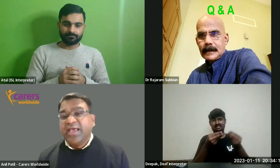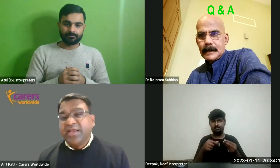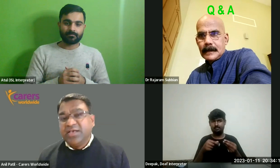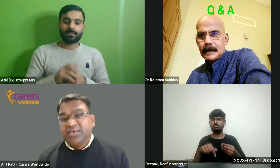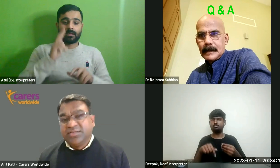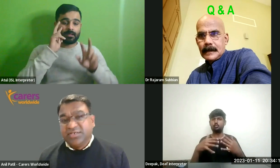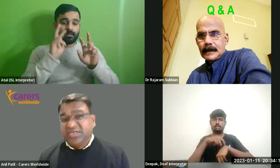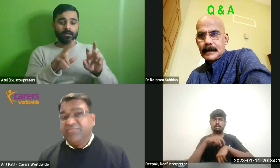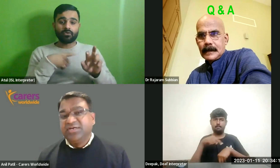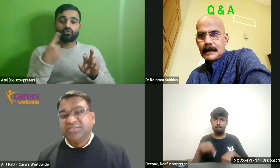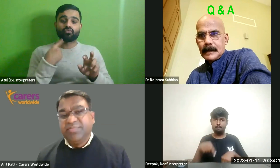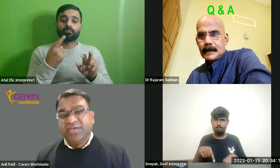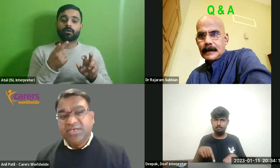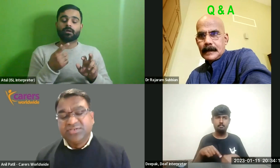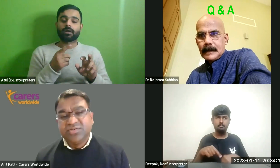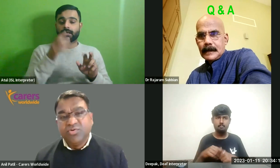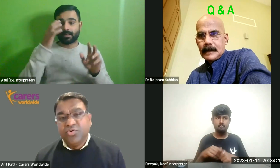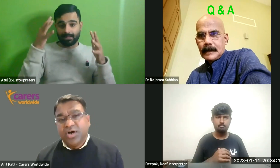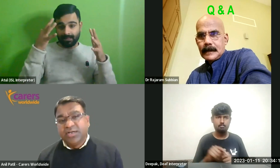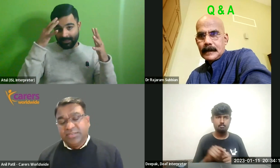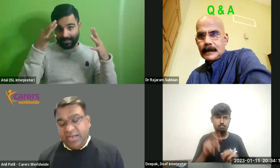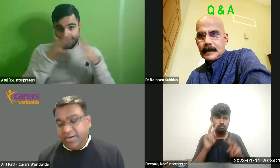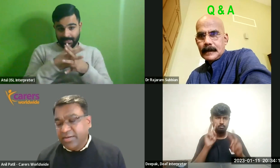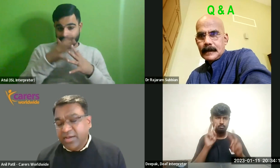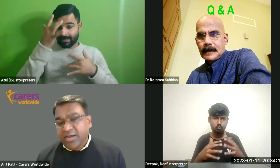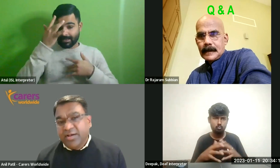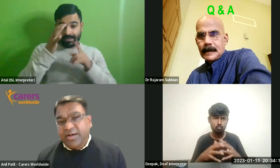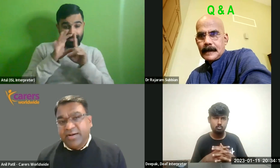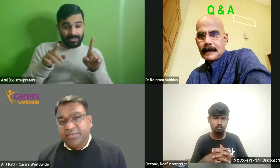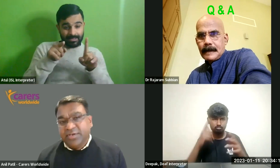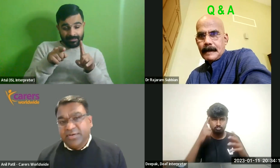carers who are caring severe disabilities who are